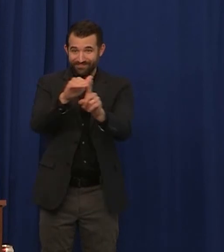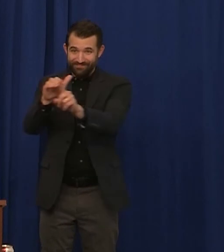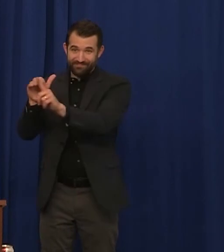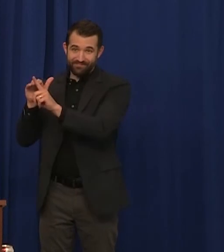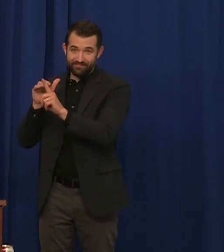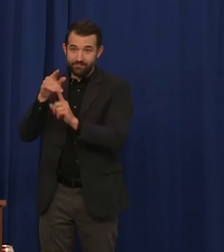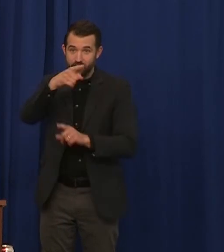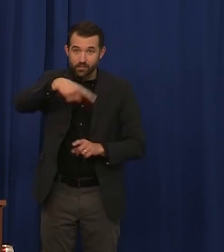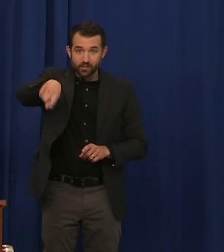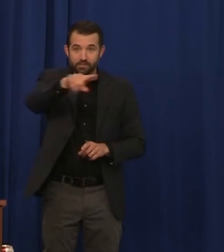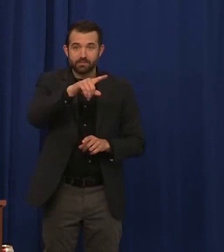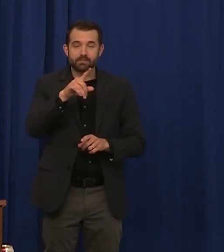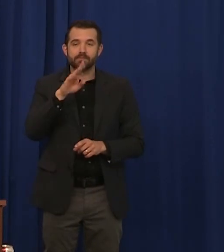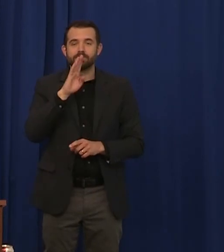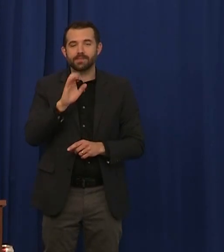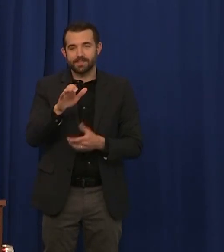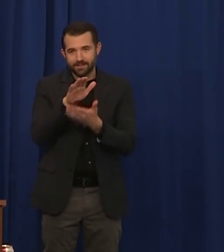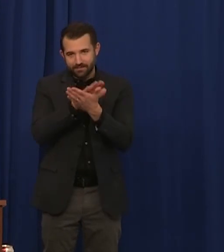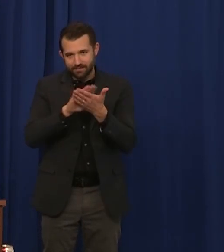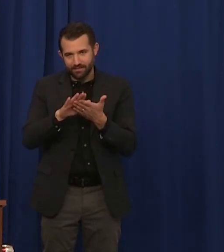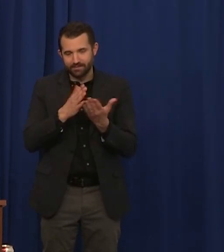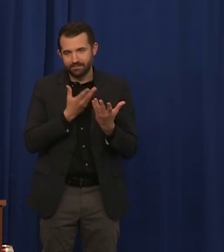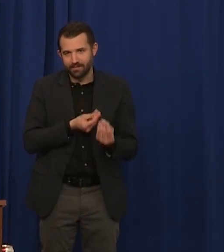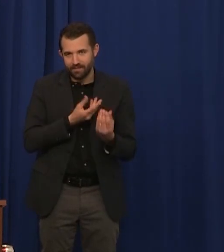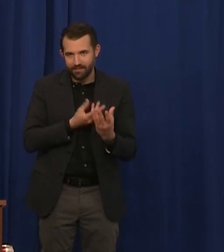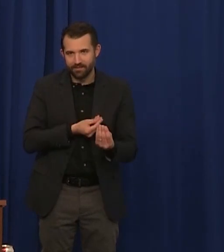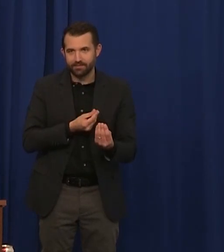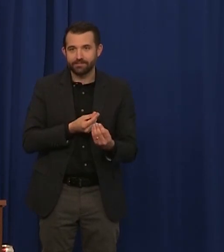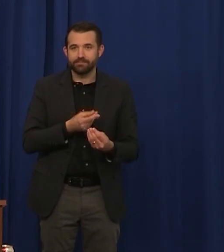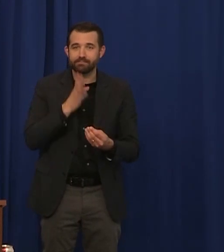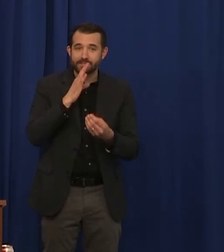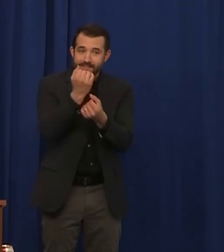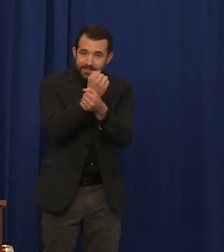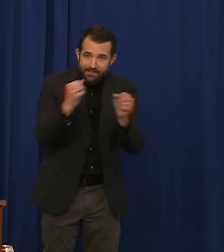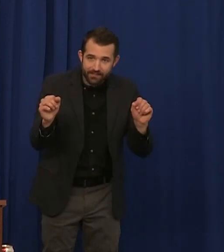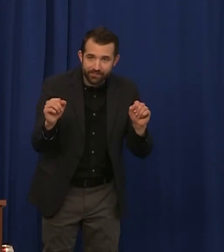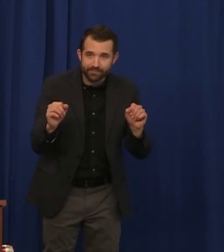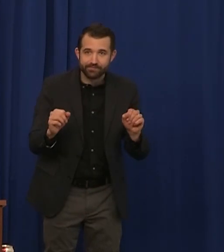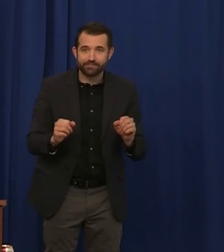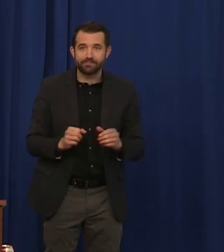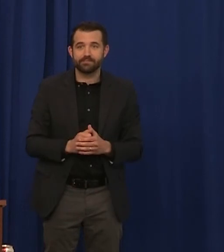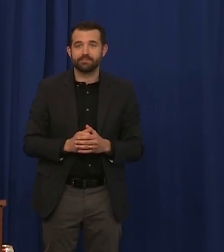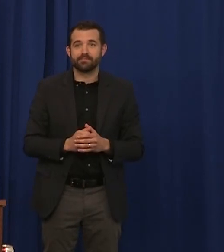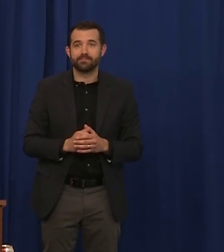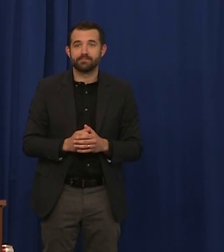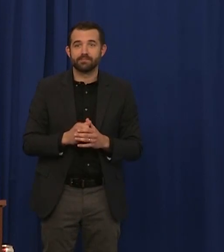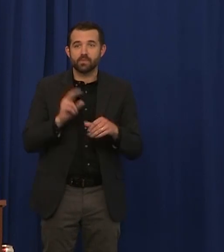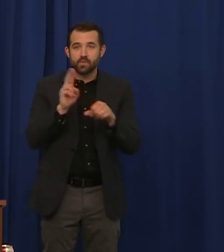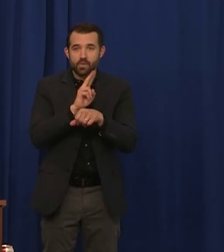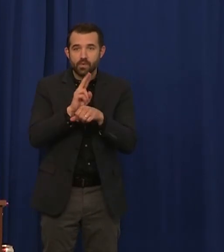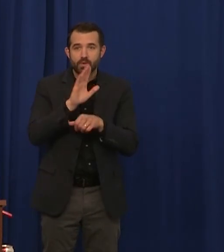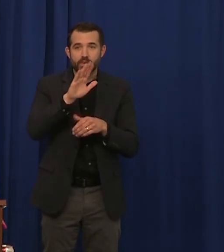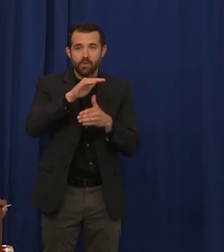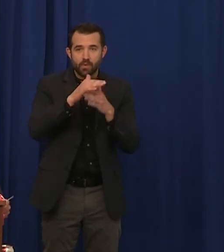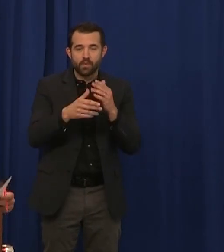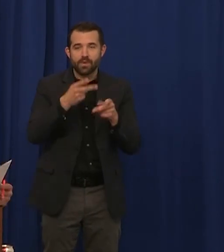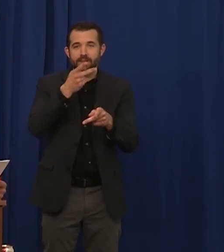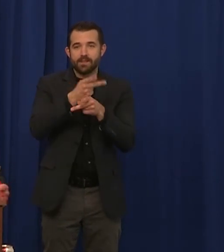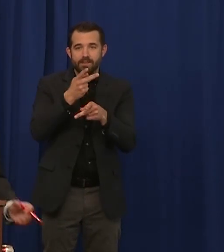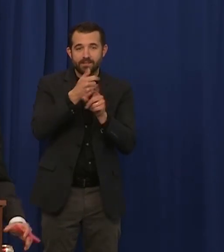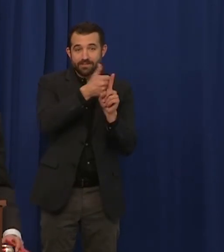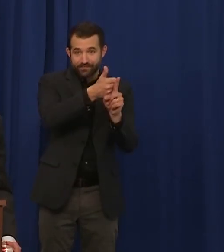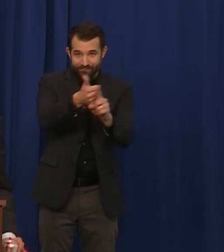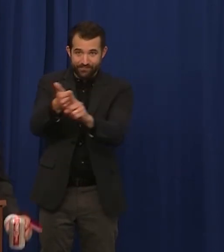be kind, to be safe, and take some time this weekend to take care. Thank you very much, everyone. We'll talk next week.